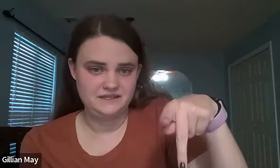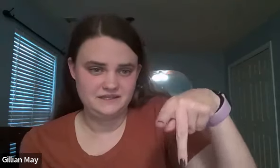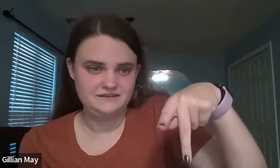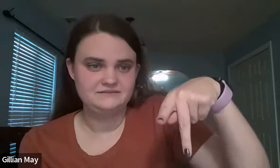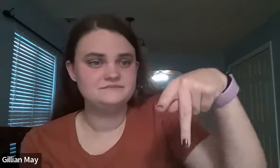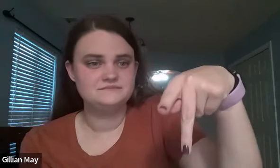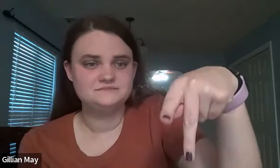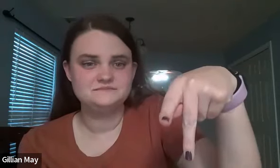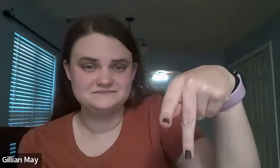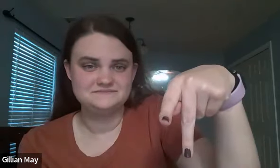P.